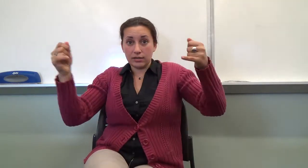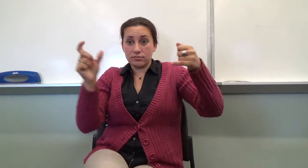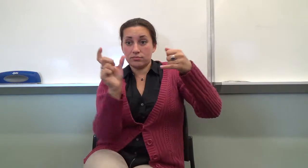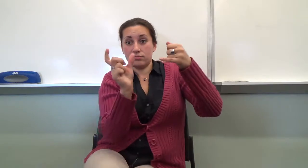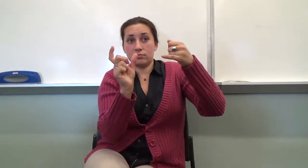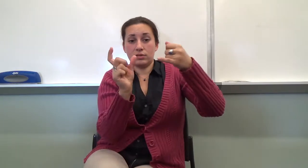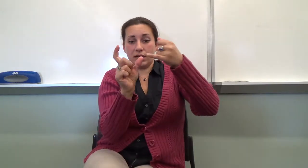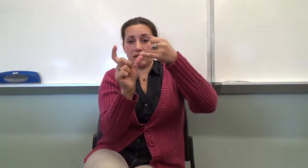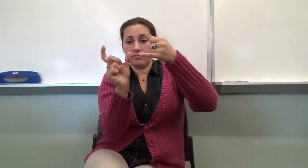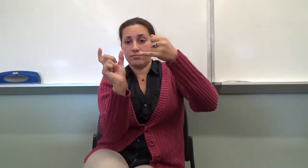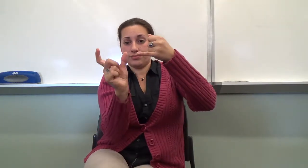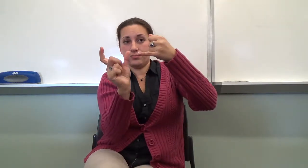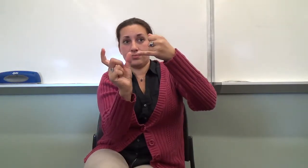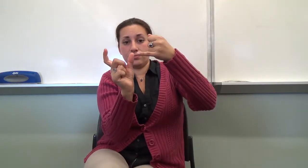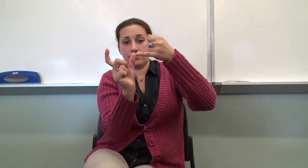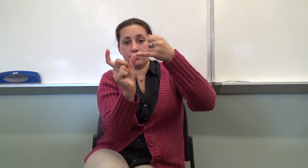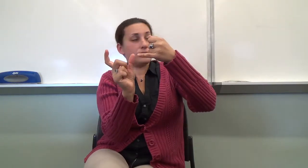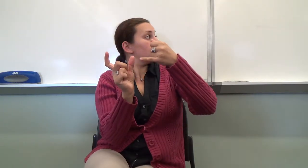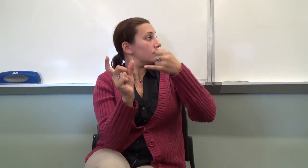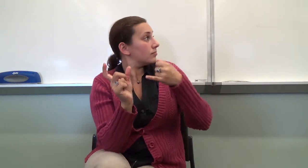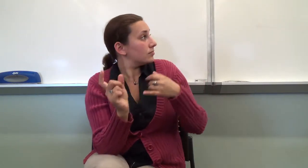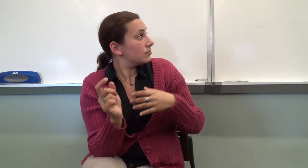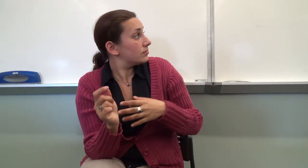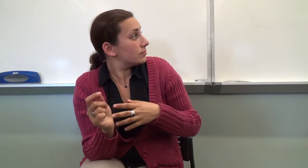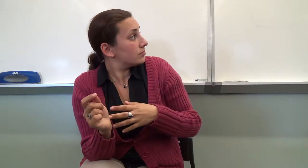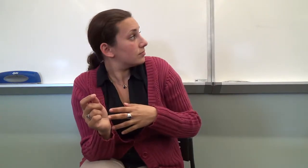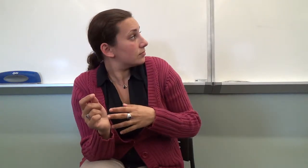well, that makes a little bit more sense.